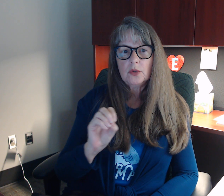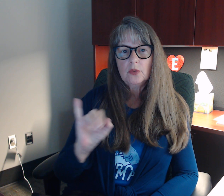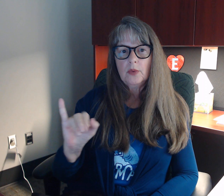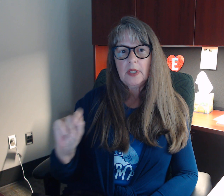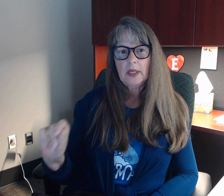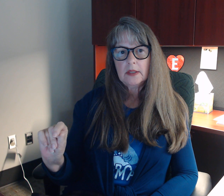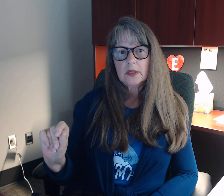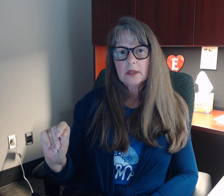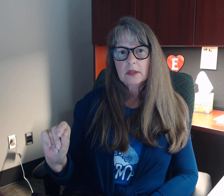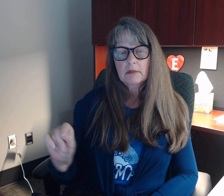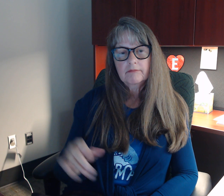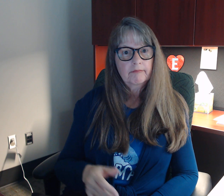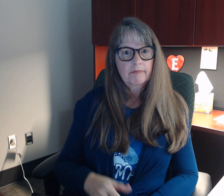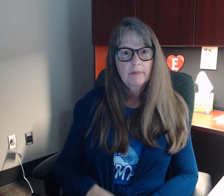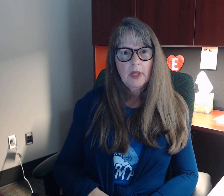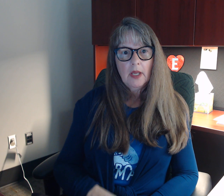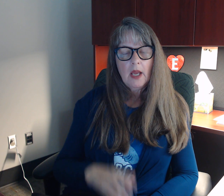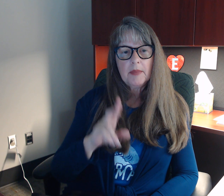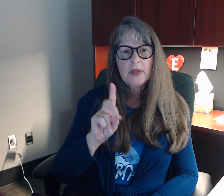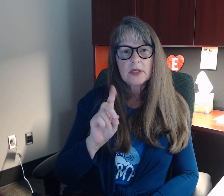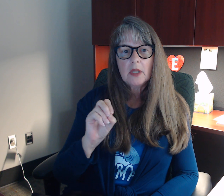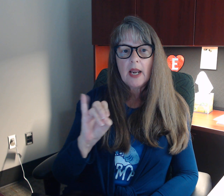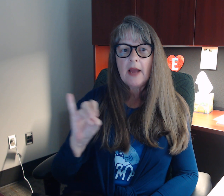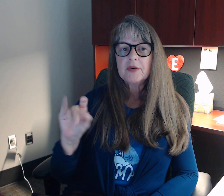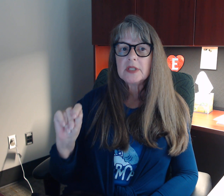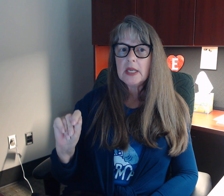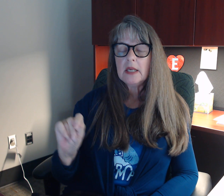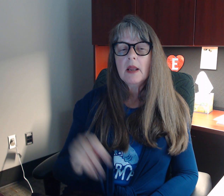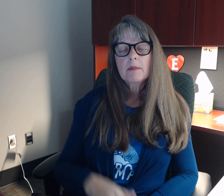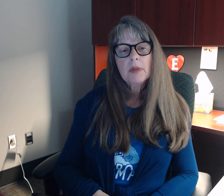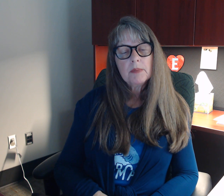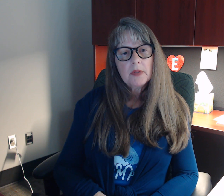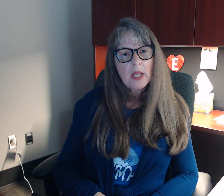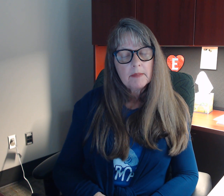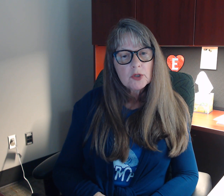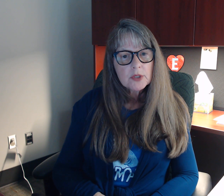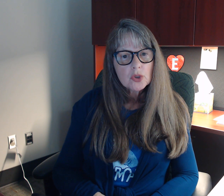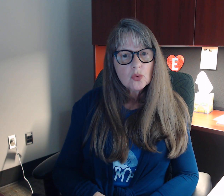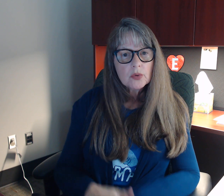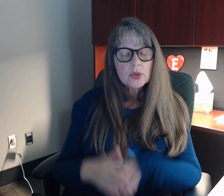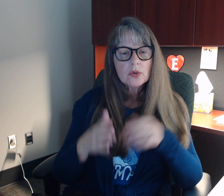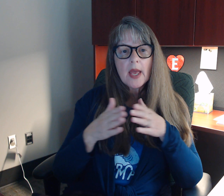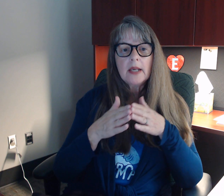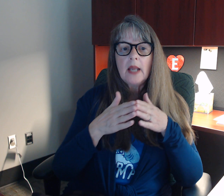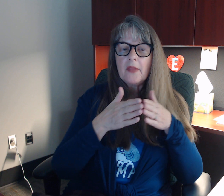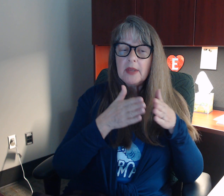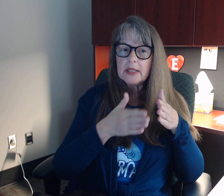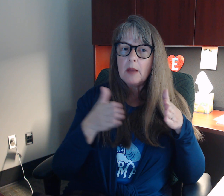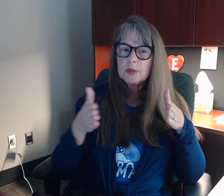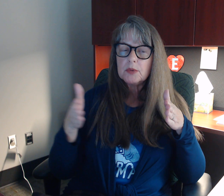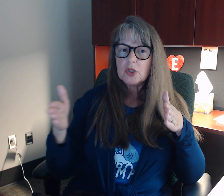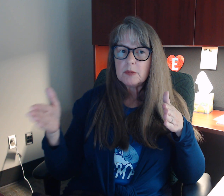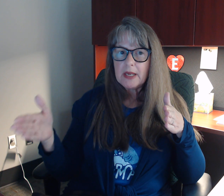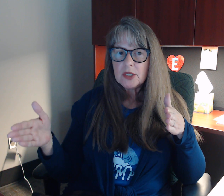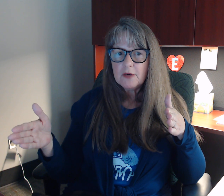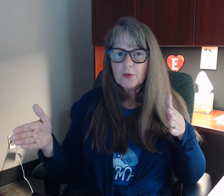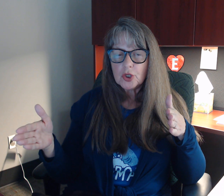do it. I mean, that's a lot. I've seen people in the elementary schools do that, and I think it helps with the spacing for